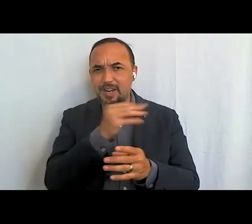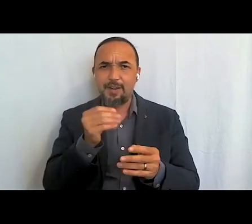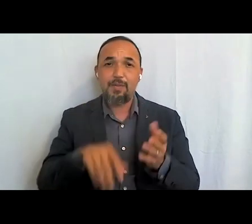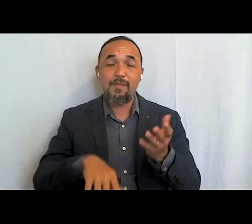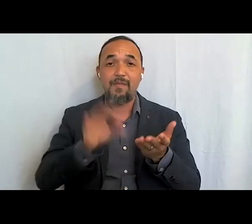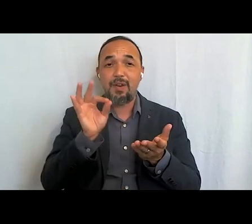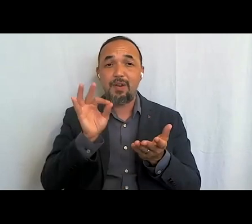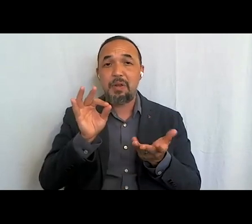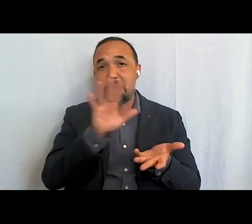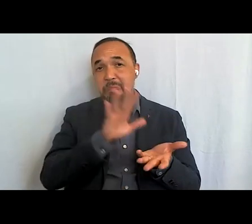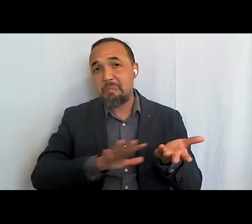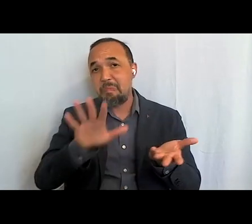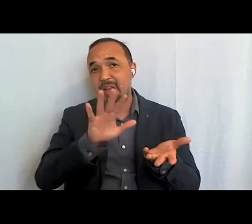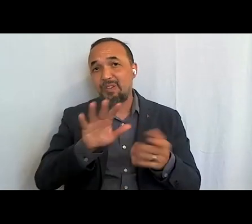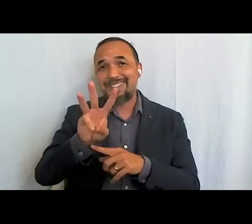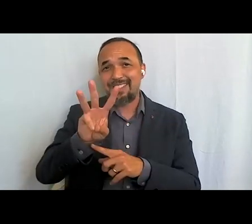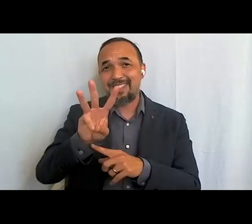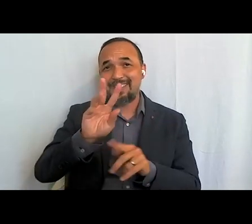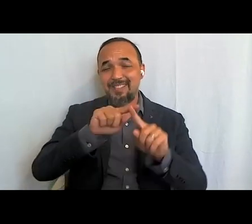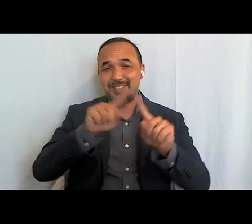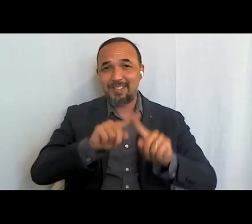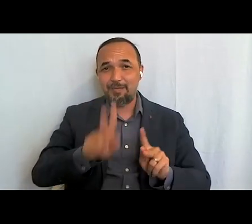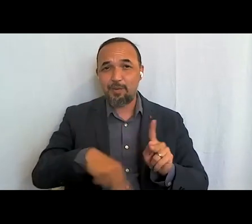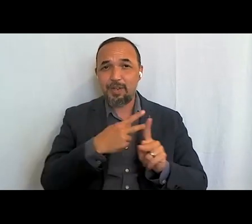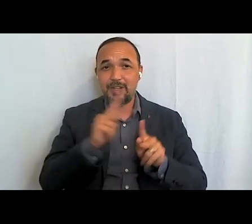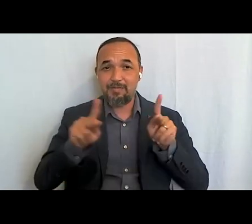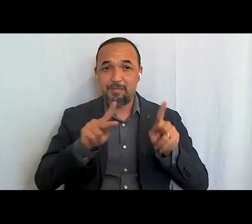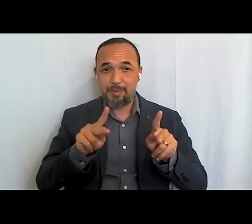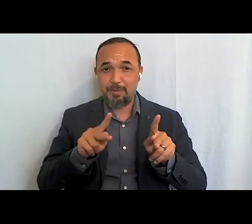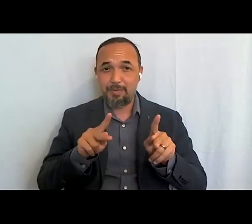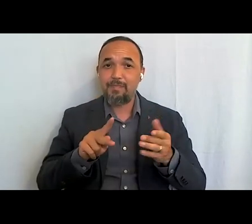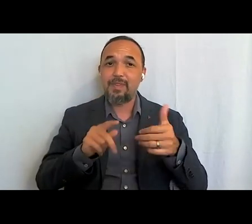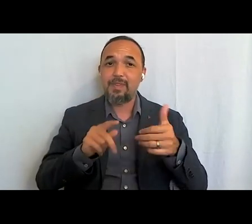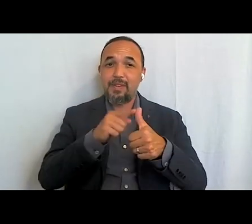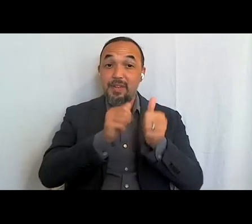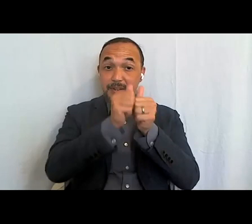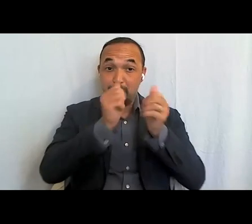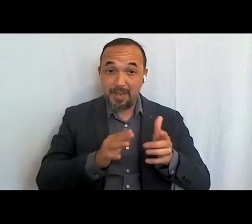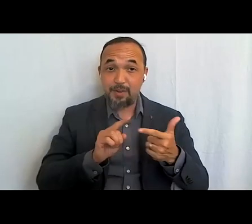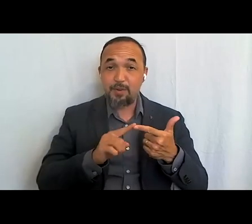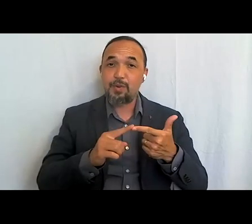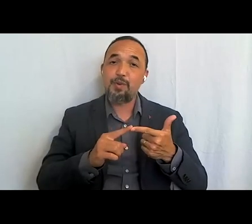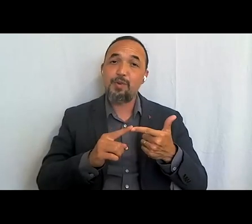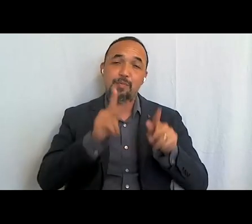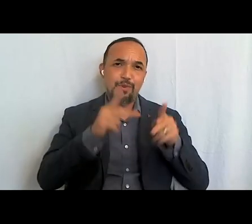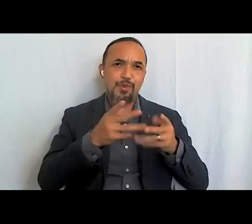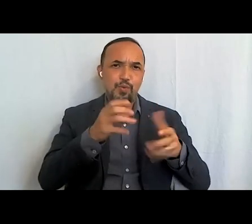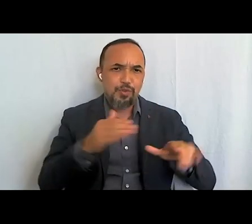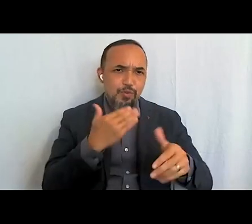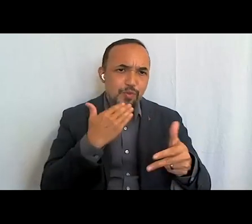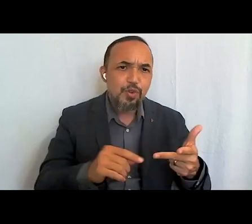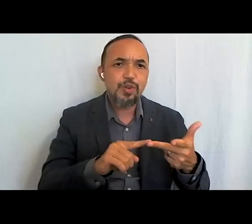categories of people. These are the archetypes. They cover the competitor, do-gooder, artist, extrovert,